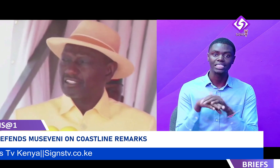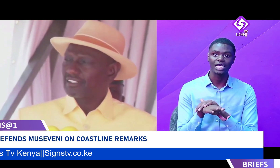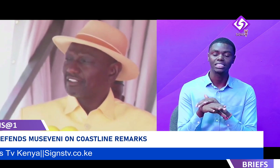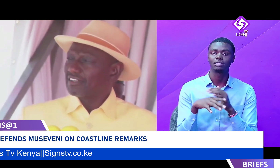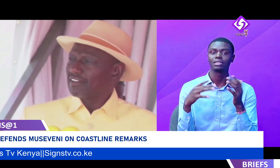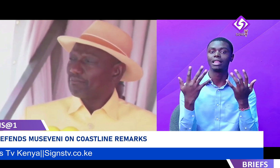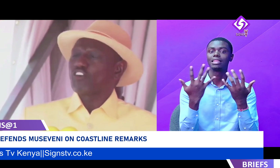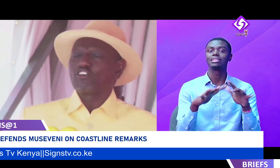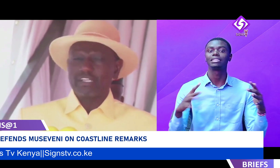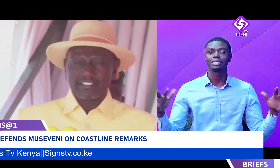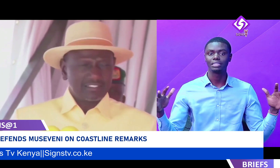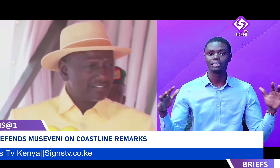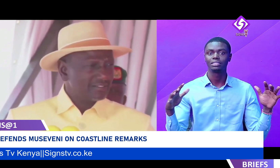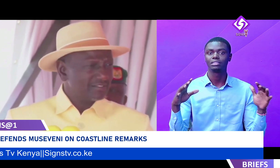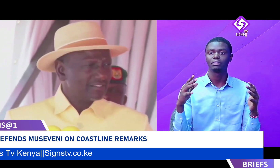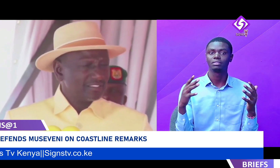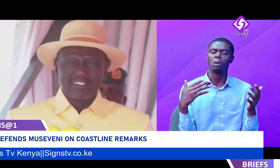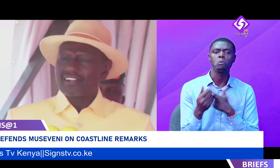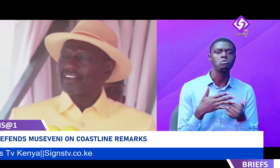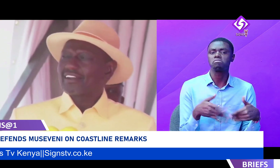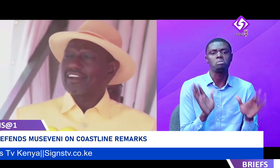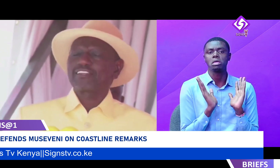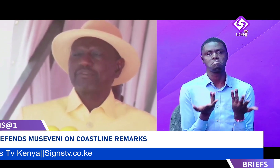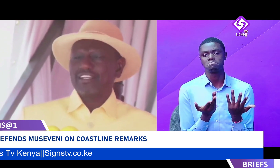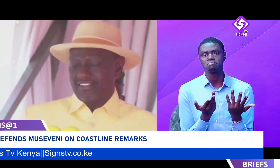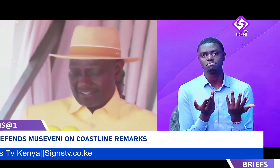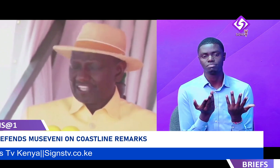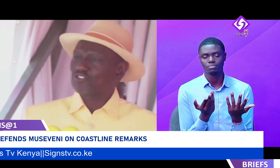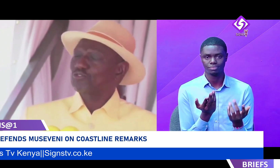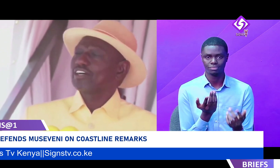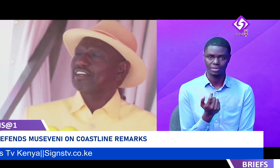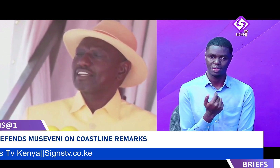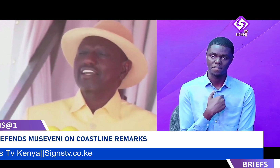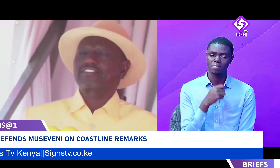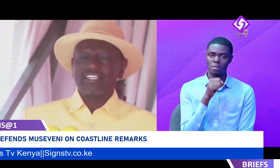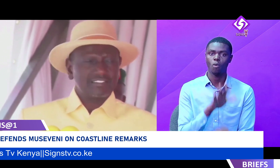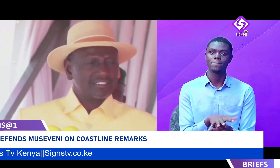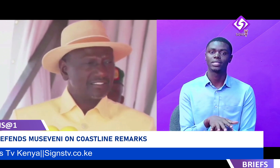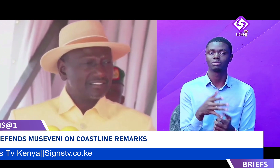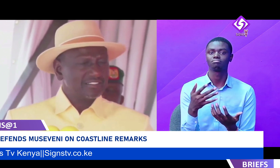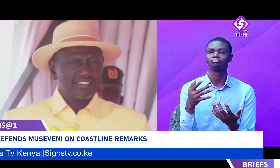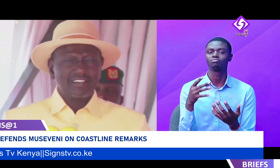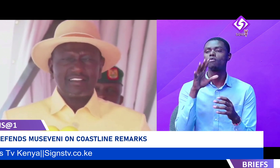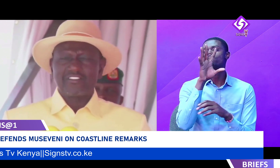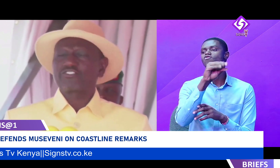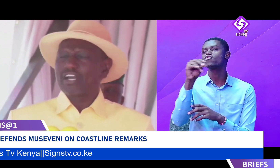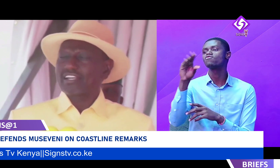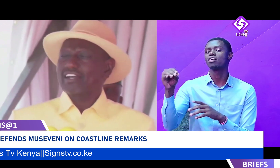sea by all means. Let me assure the naysayers that Uganda